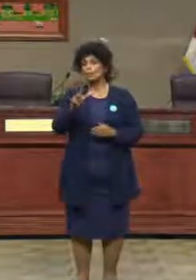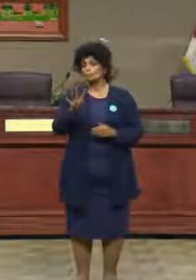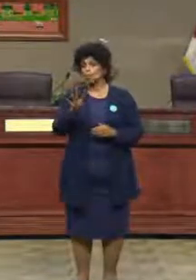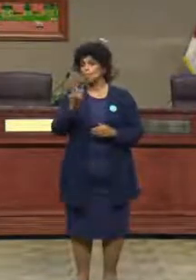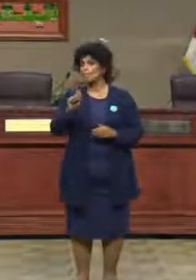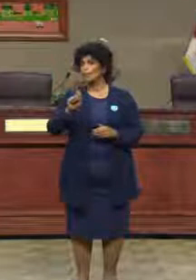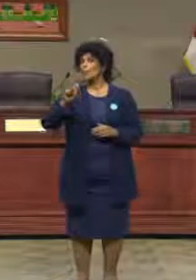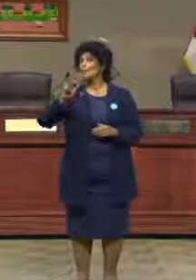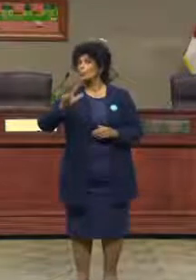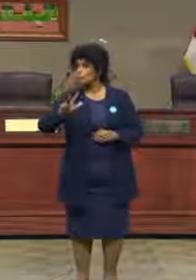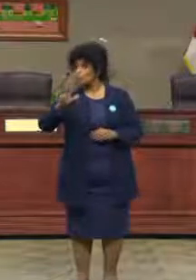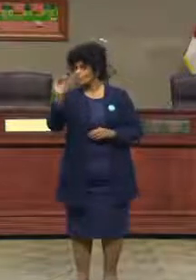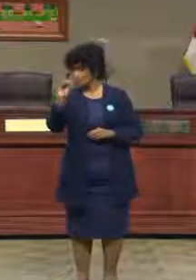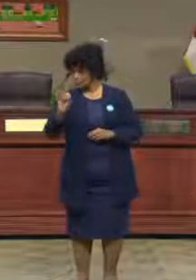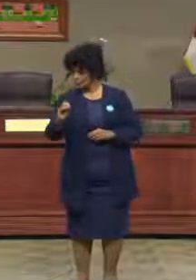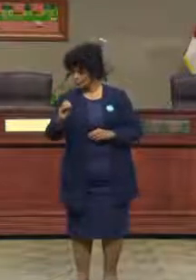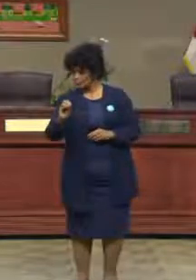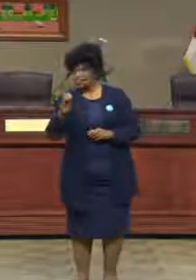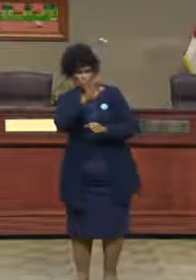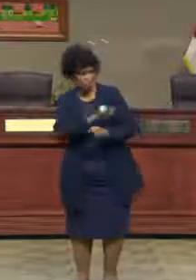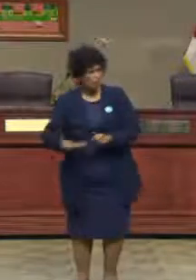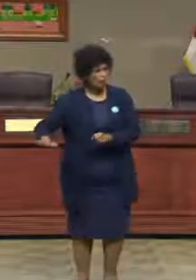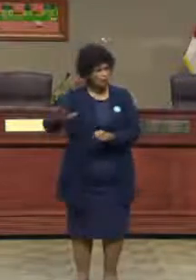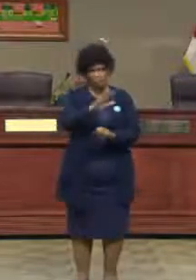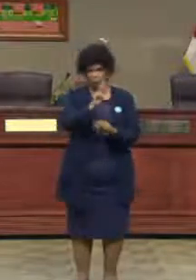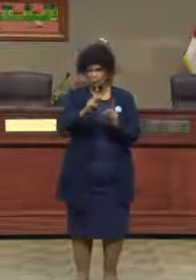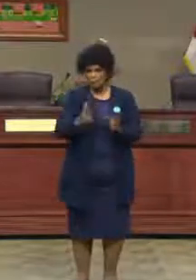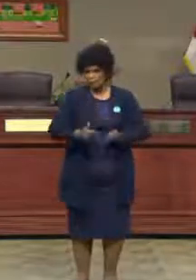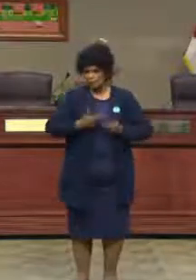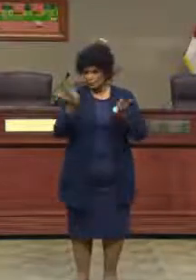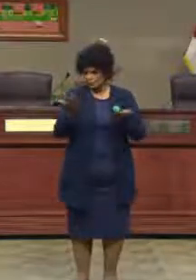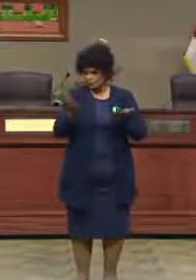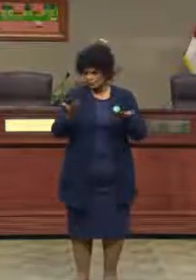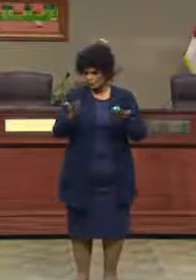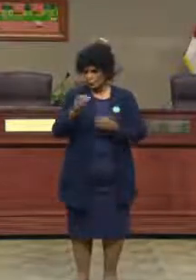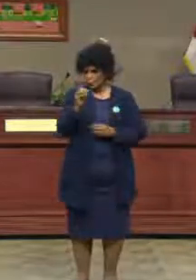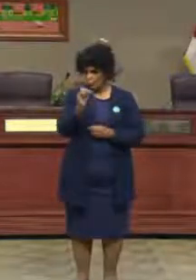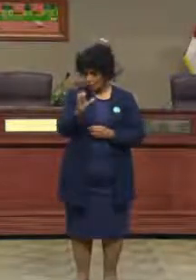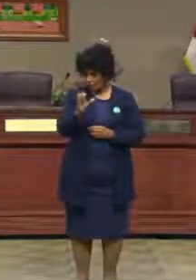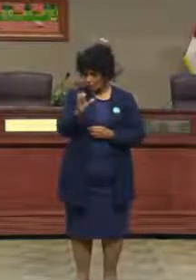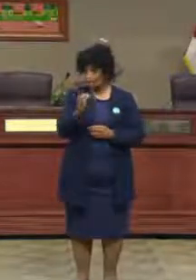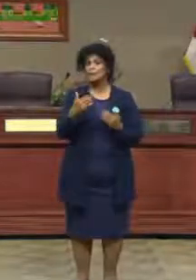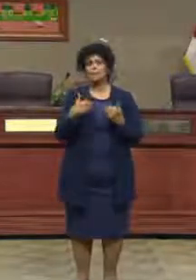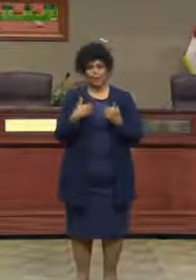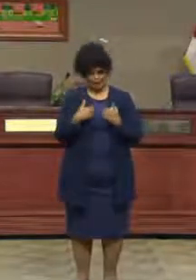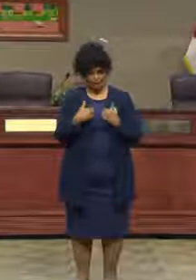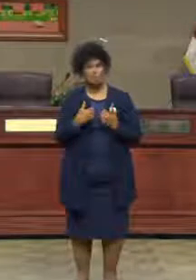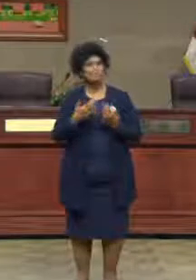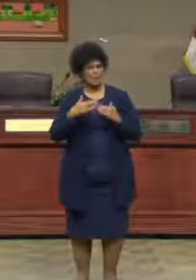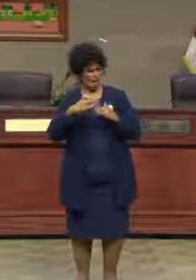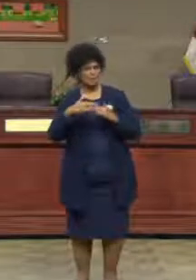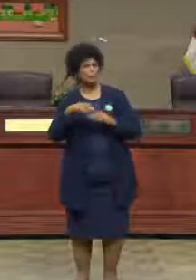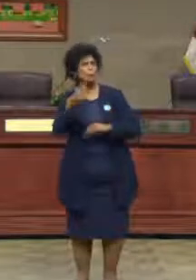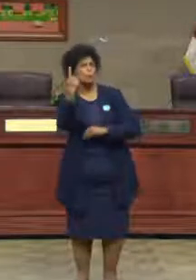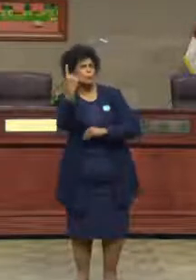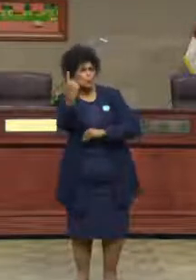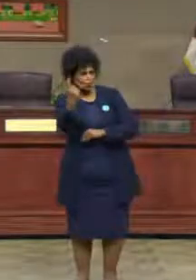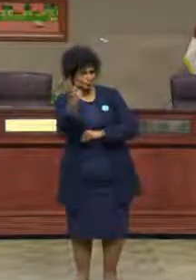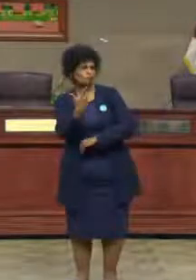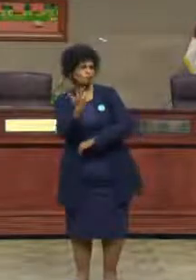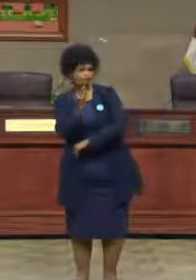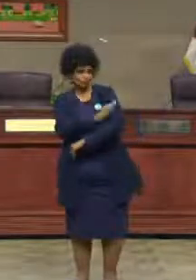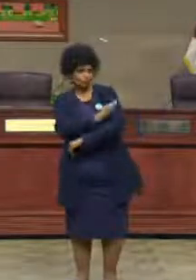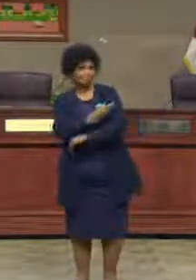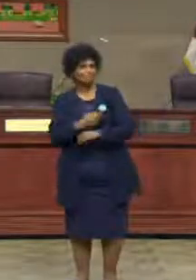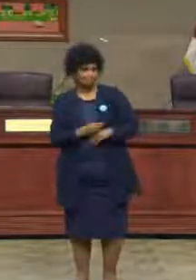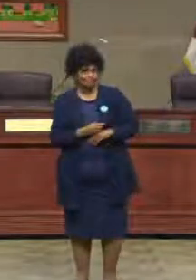34.3% of all Orange County residents have received at least 1 dose of the vaccine. Again,